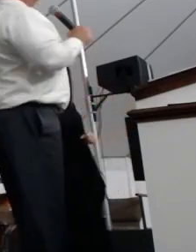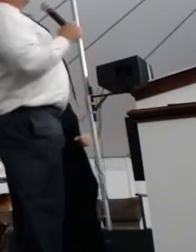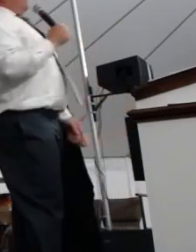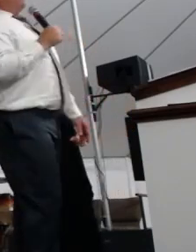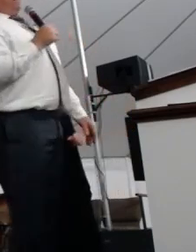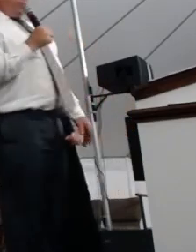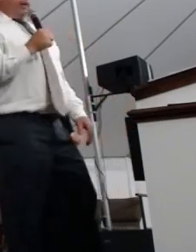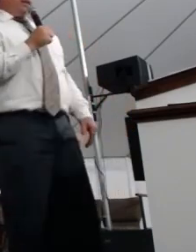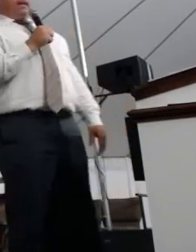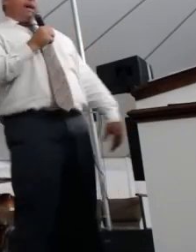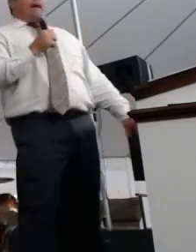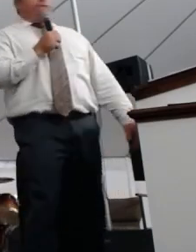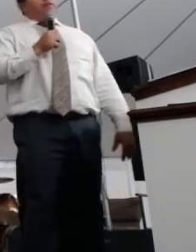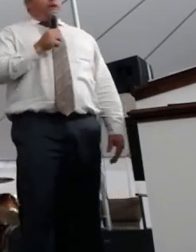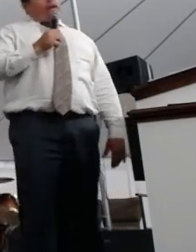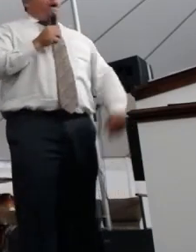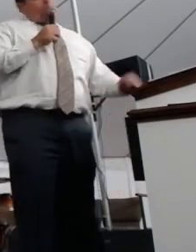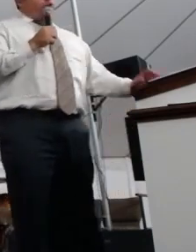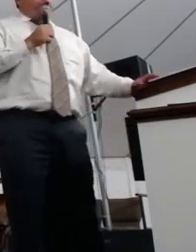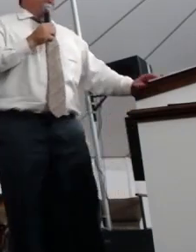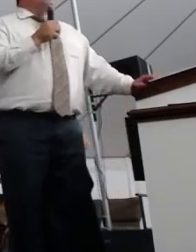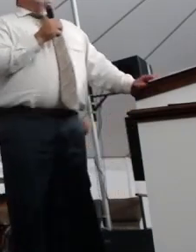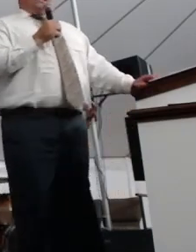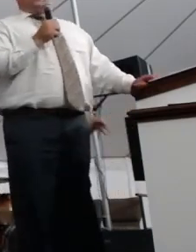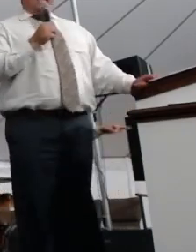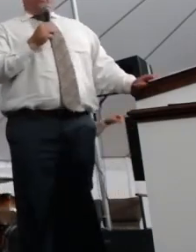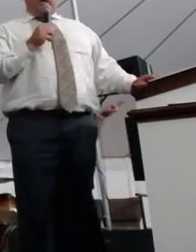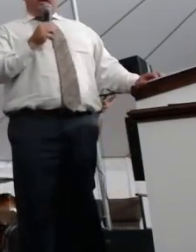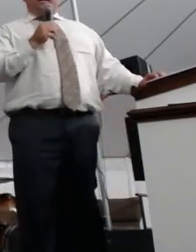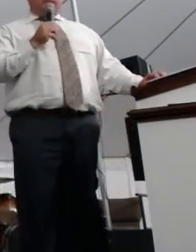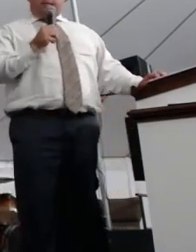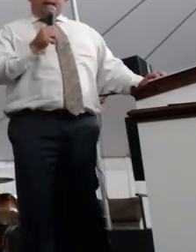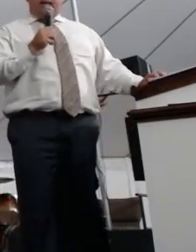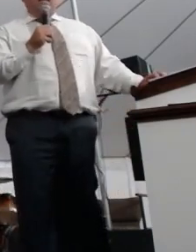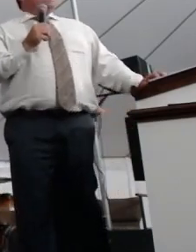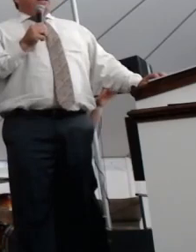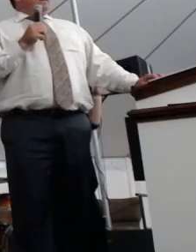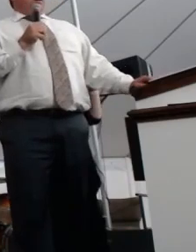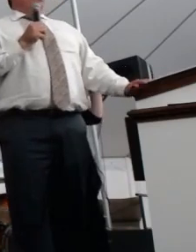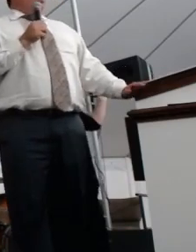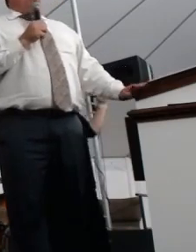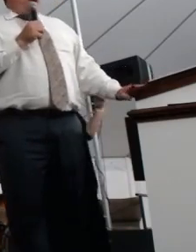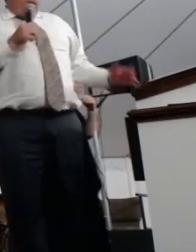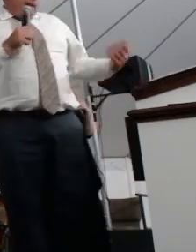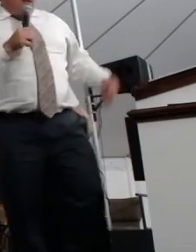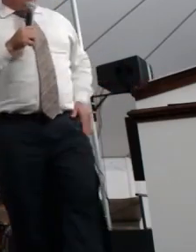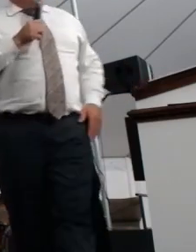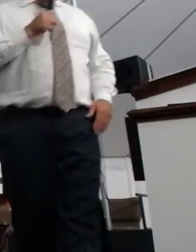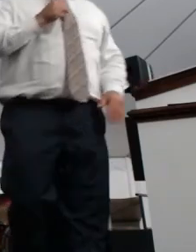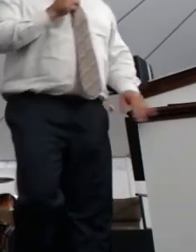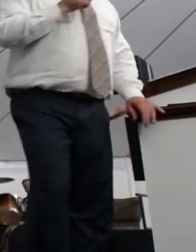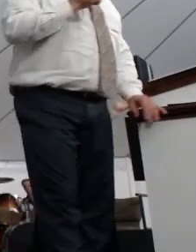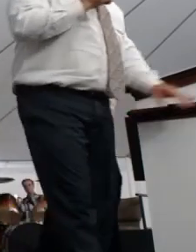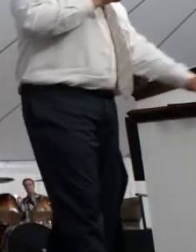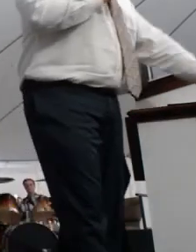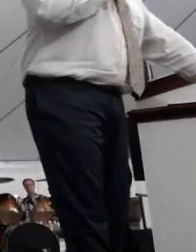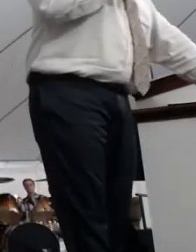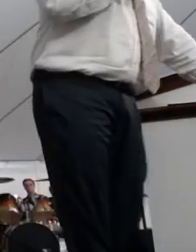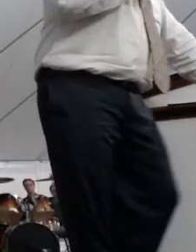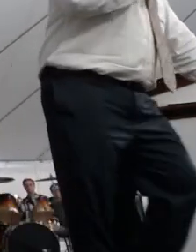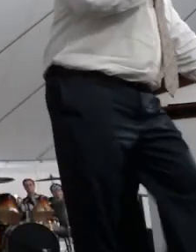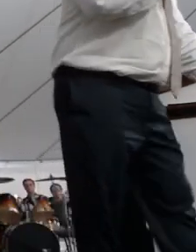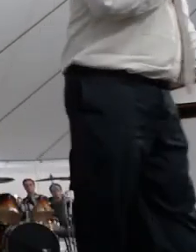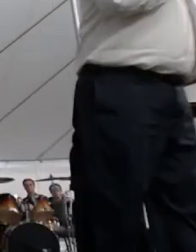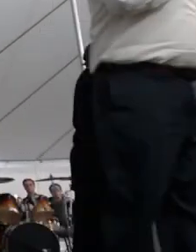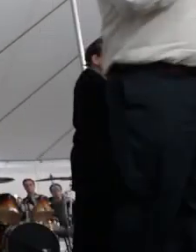oh, pastor. Is it really a heaven or hell issue? Is that really a sin? No, it may not be a sin. But not